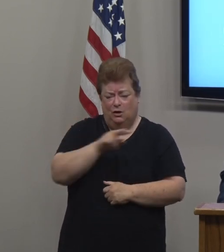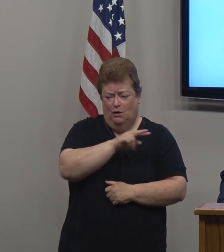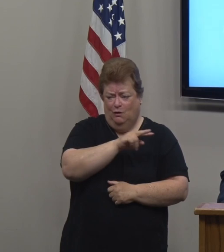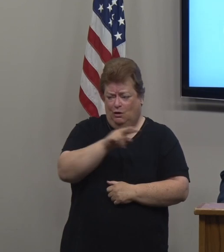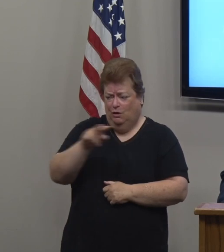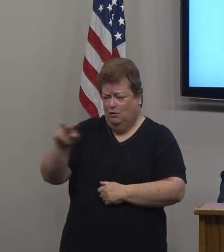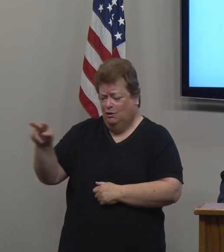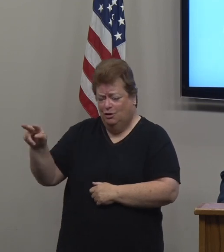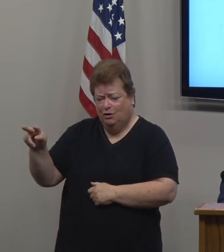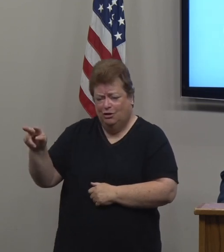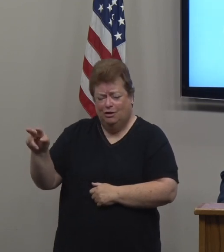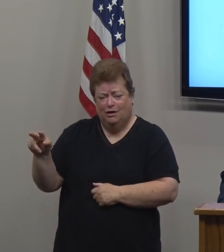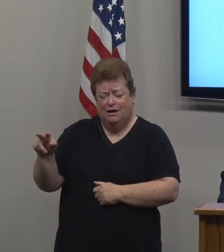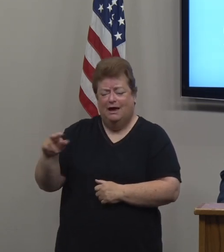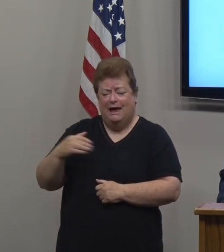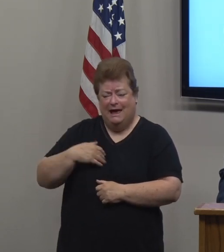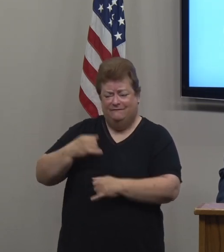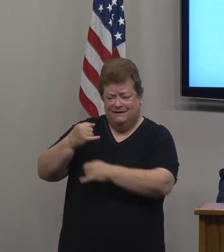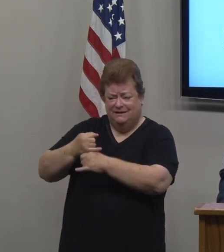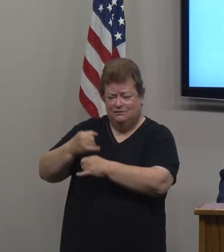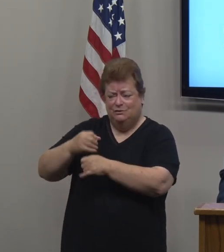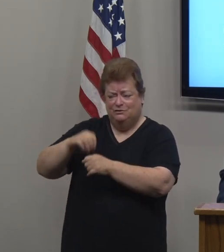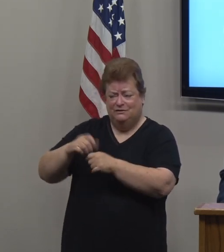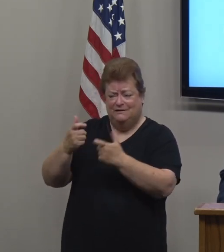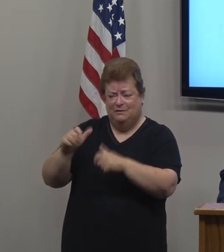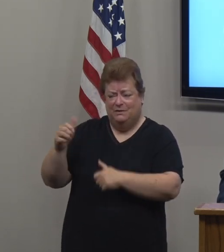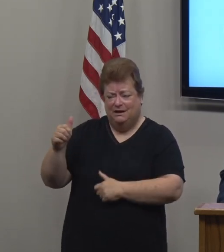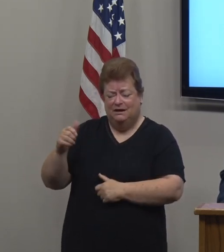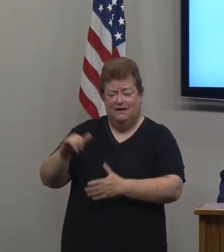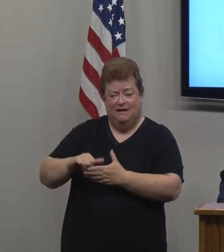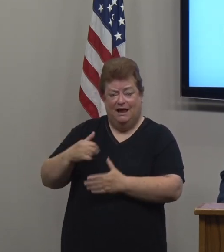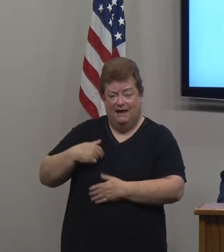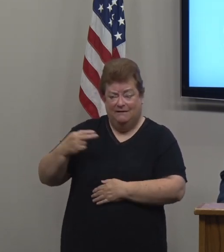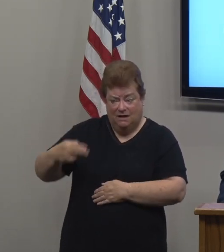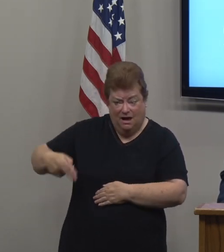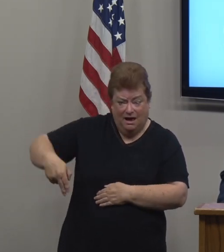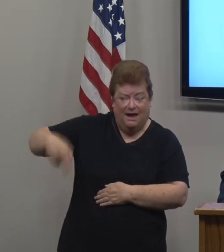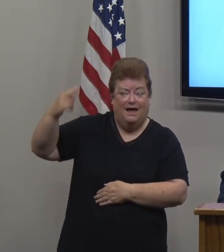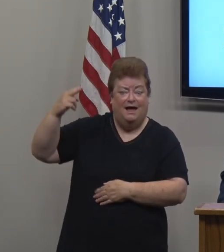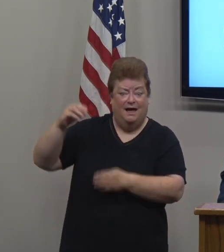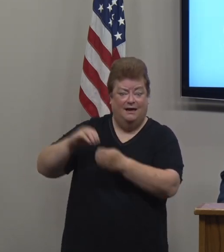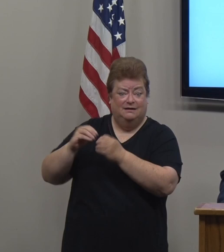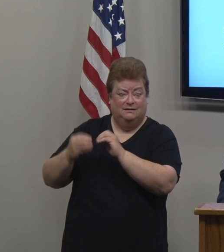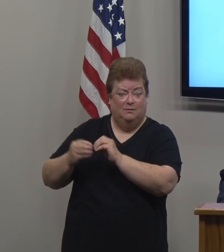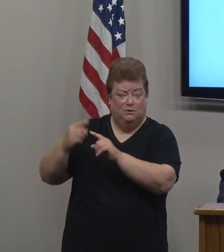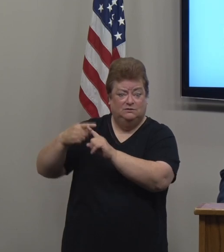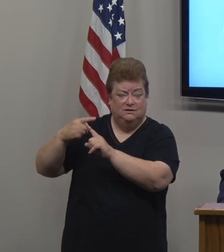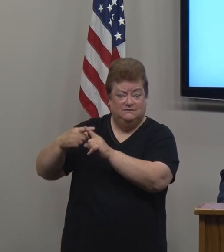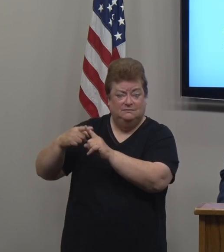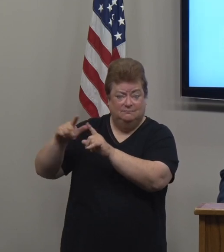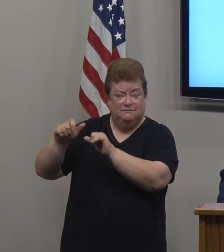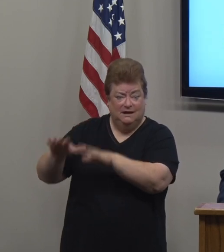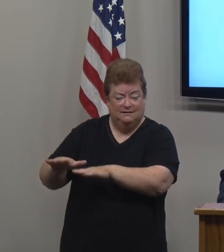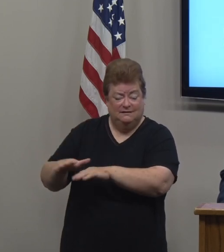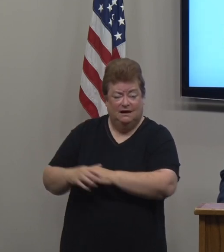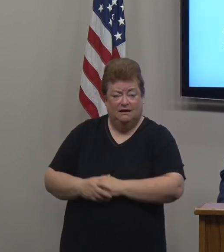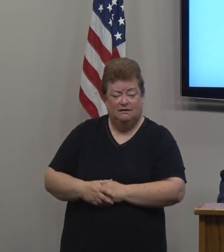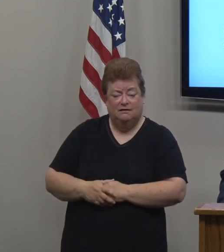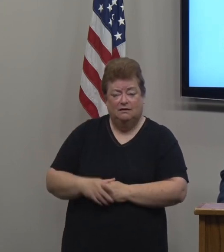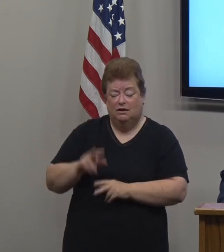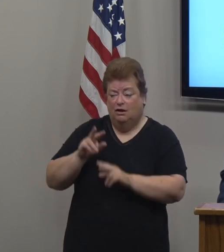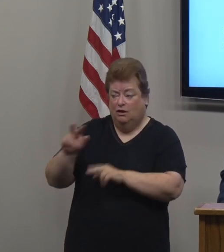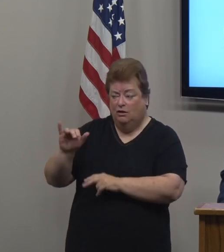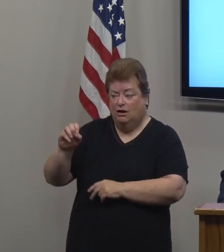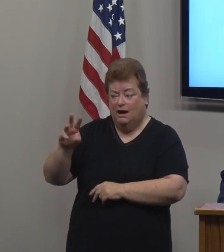there are institutions in the Big Ten that have very high caseloads currently. You can look at